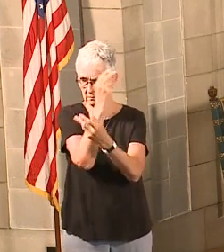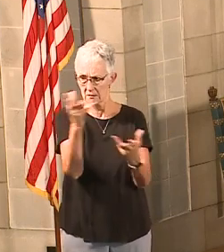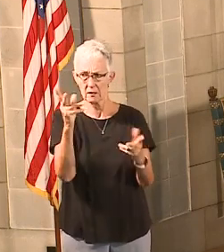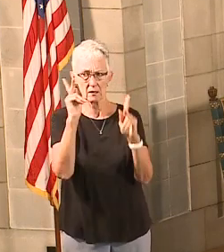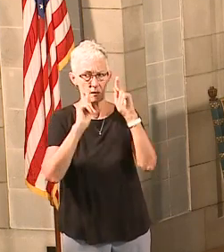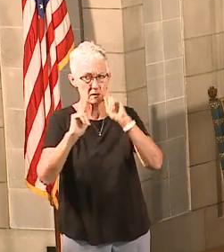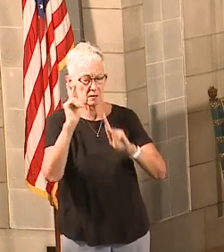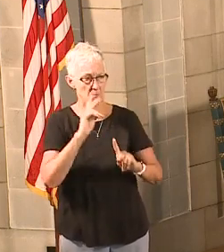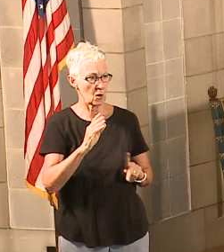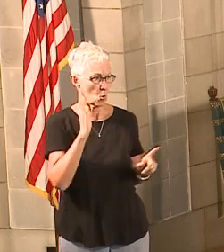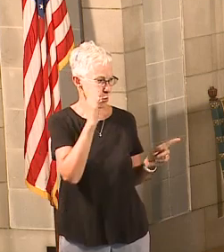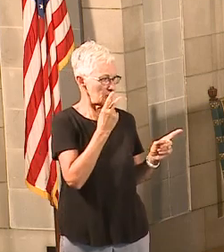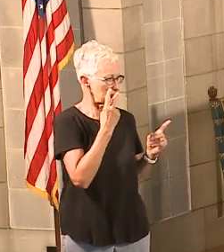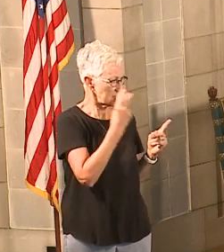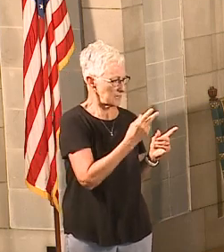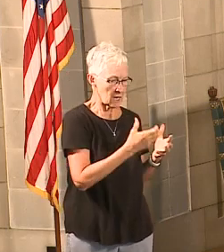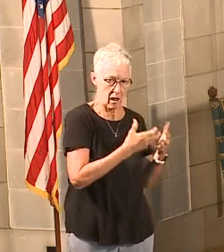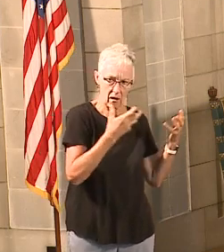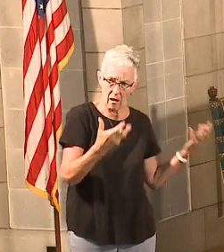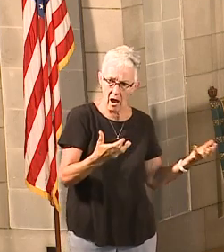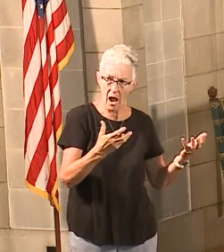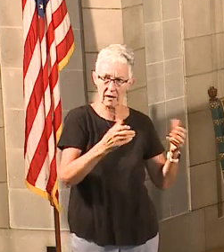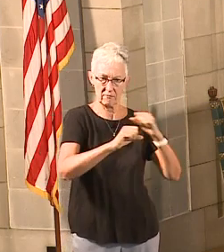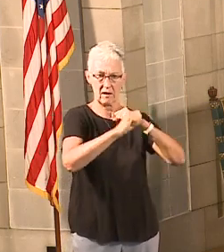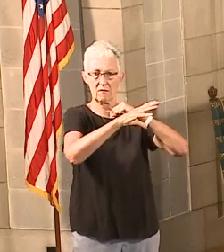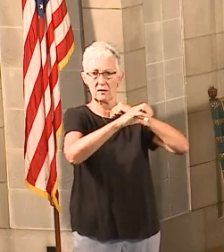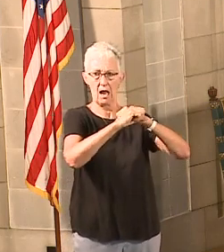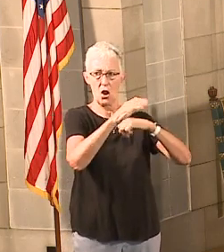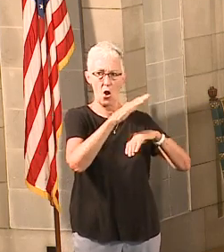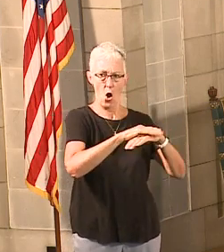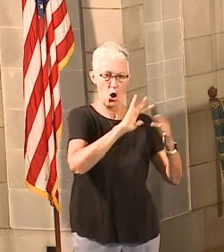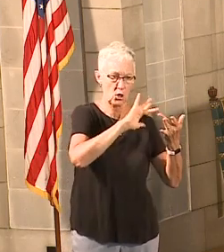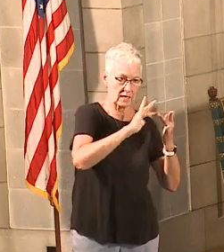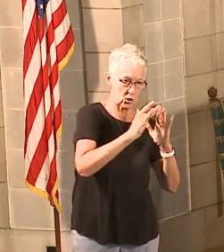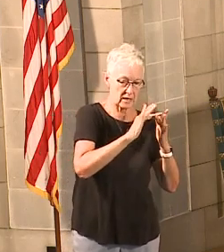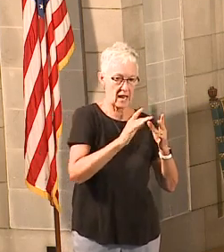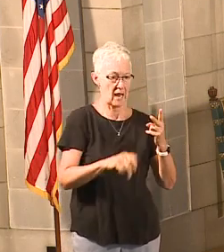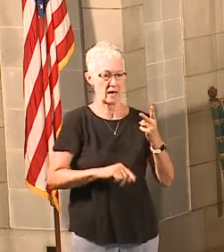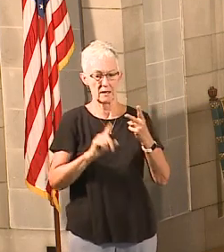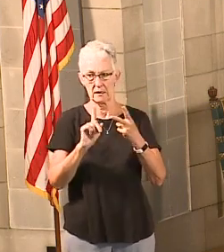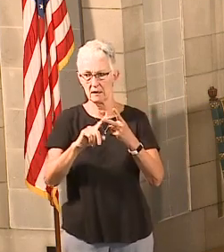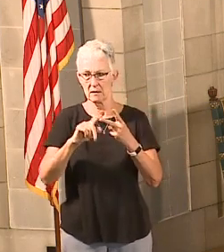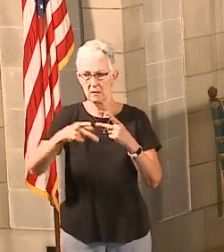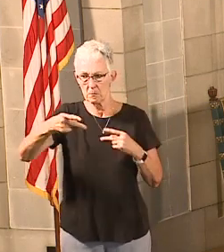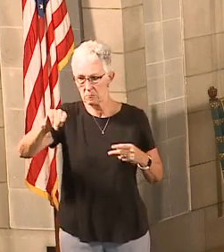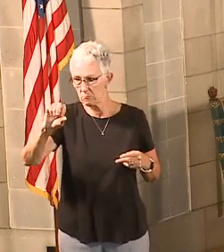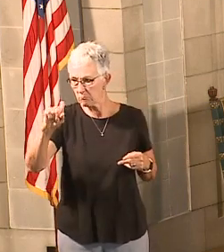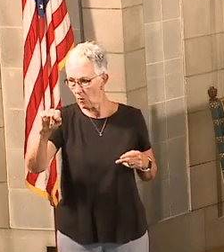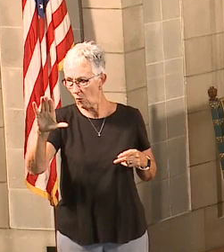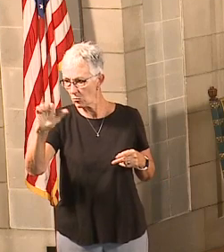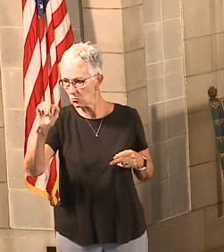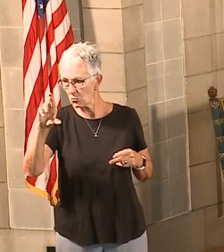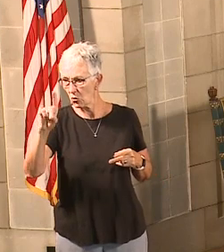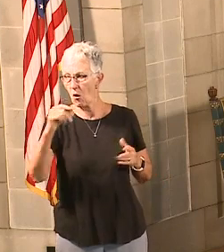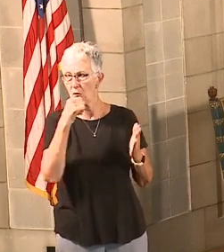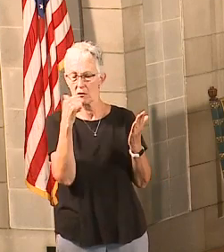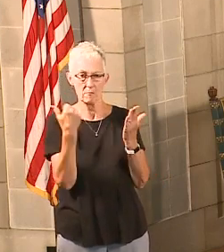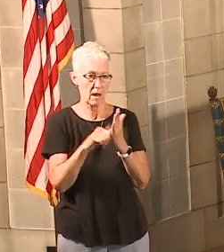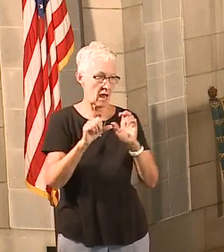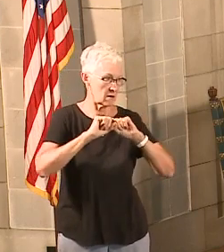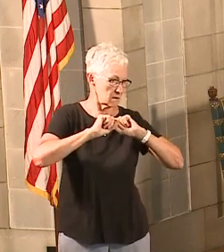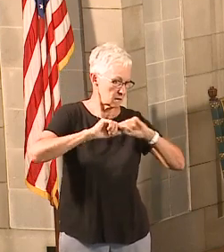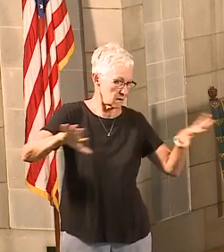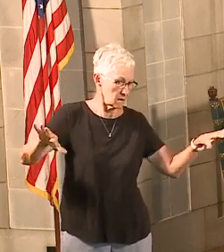of media, both online media, but you're going to see postcards. We'll be meeting with our constituents as well as our associations